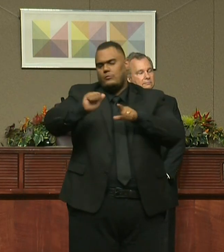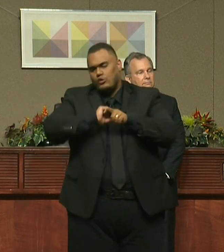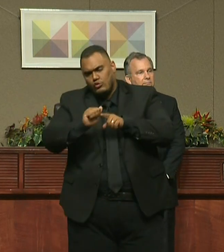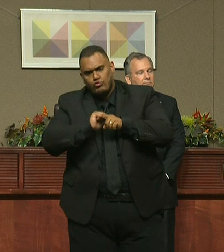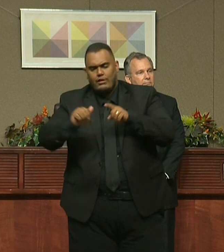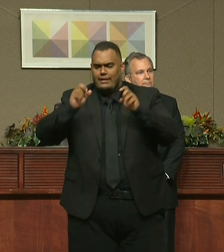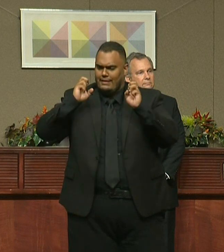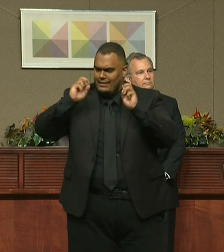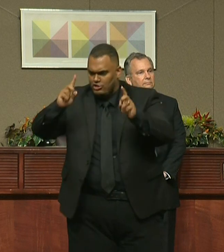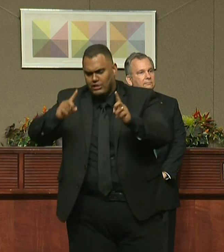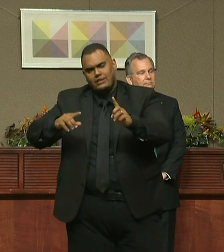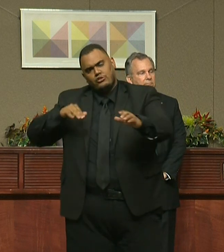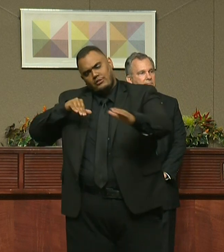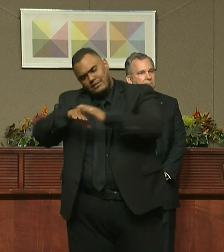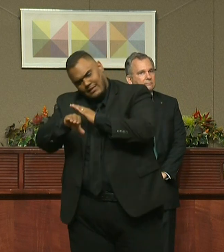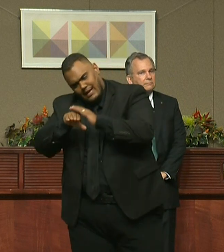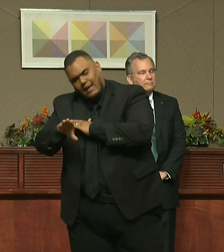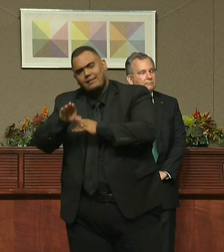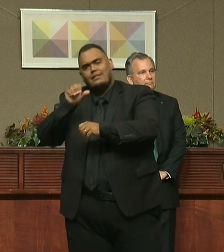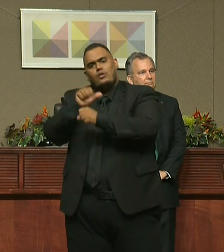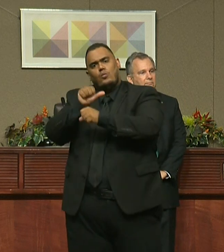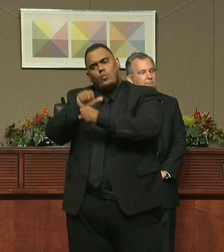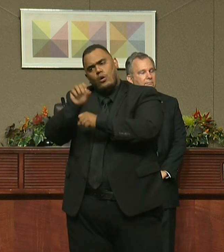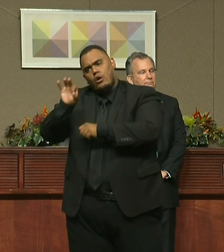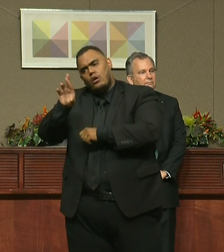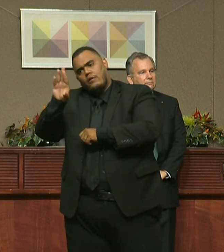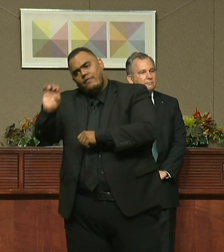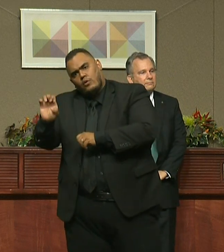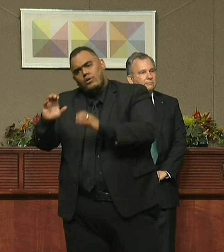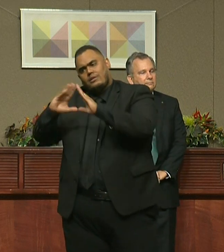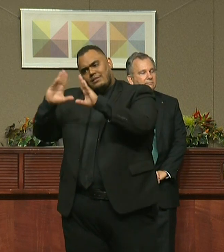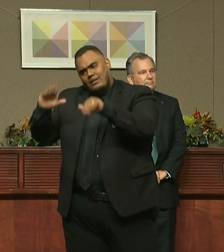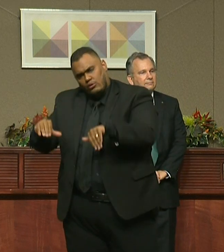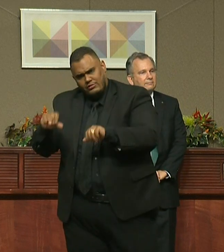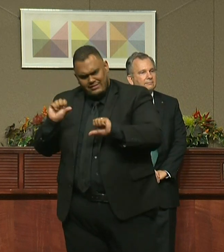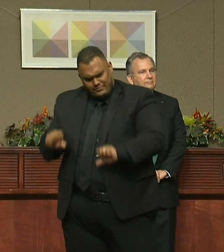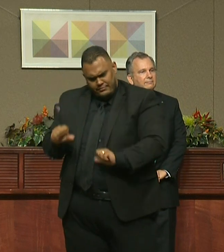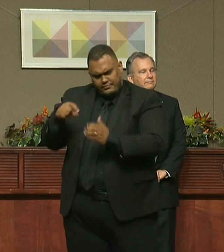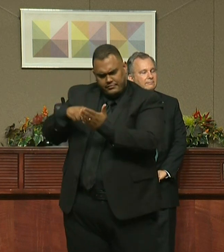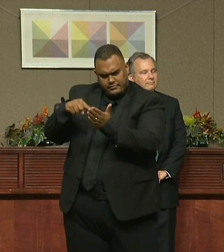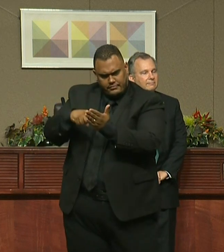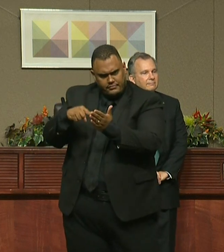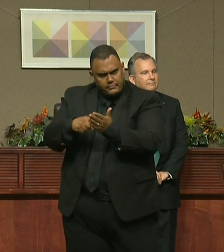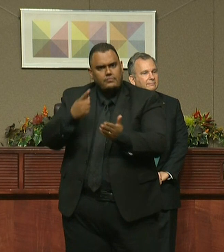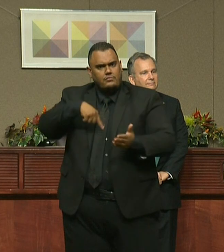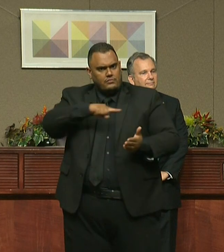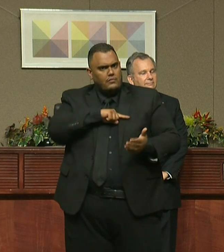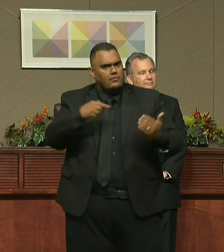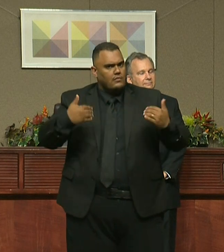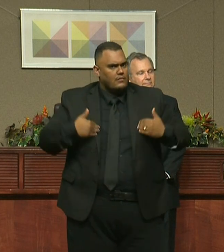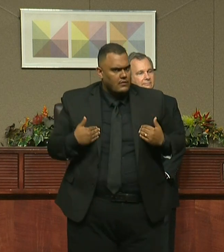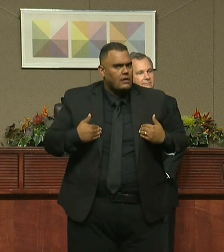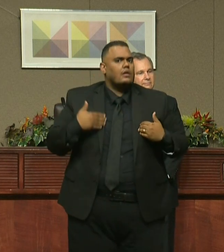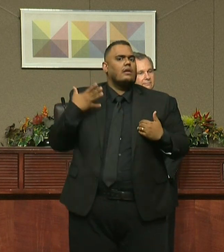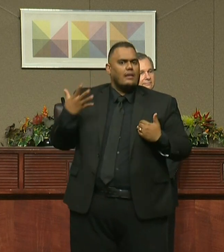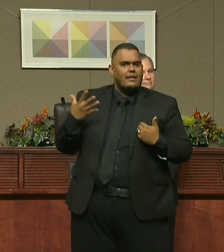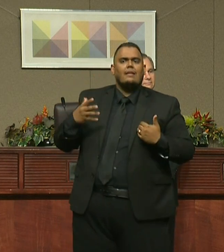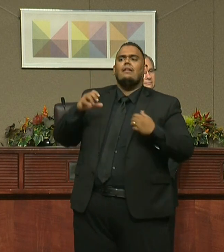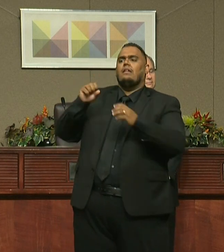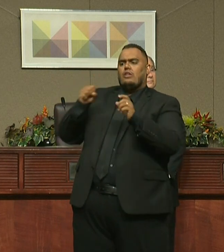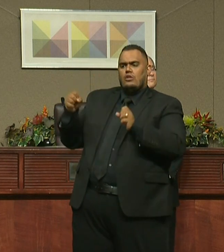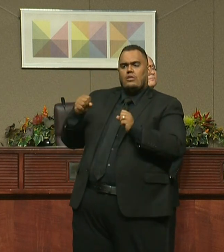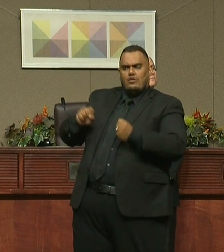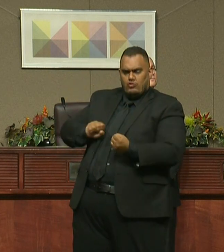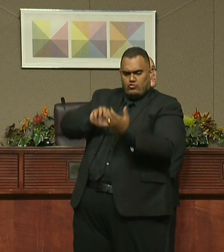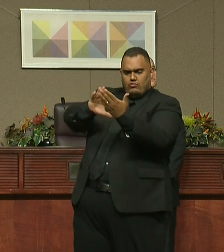access to workforce housing that is affordable. And so we have an affordable housing strategy here within